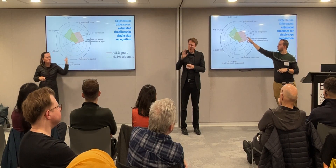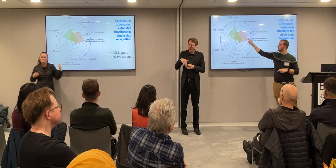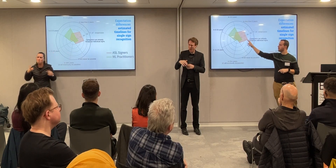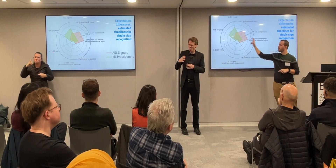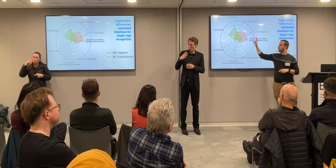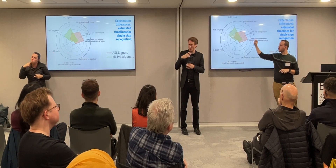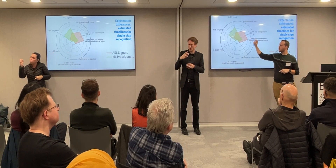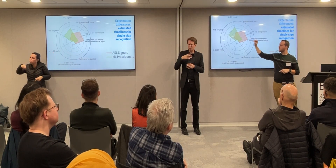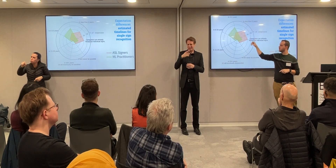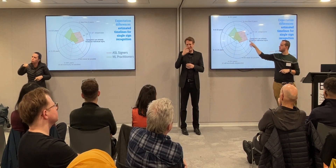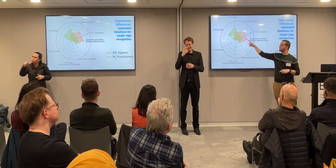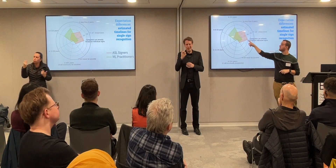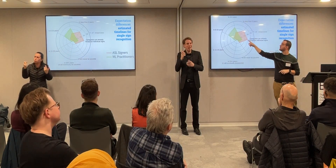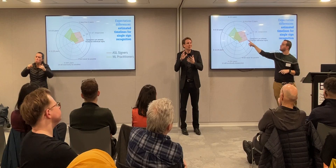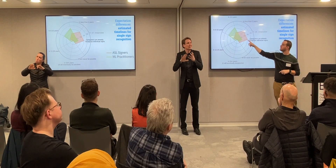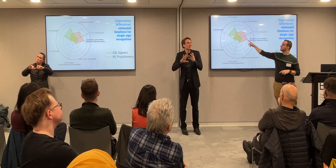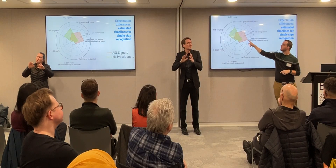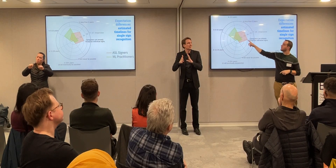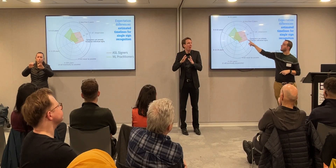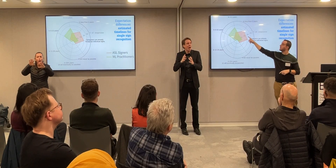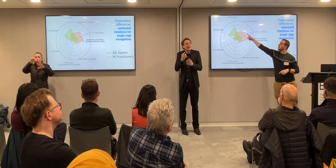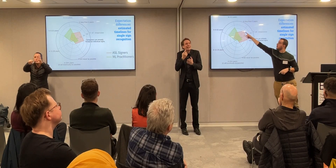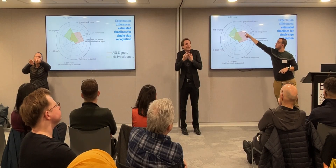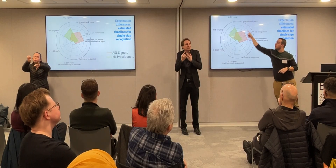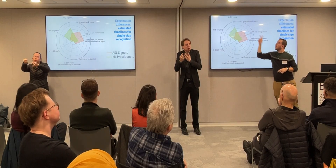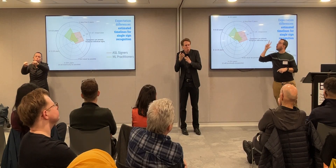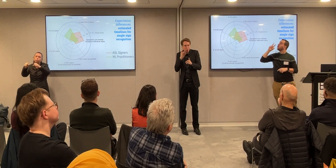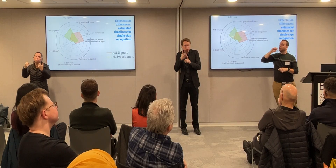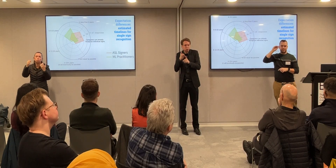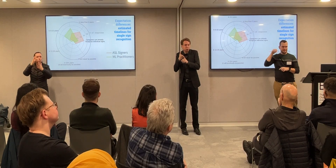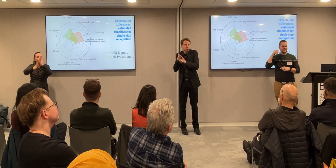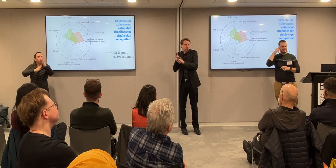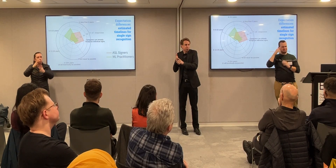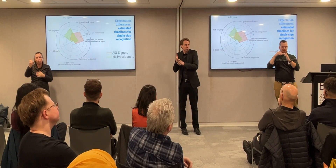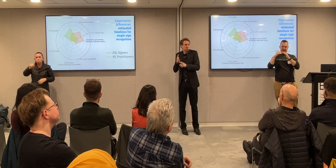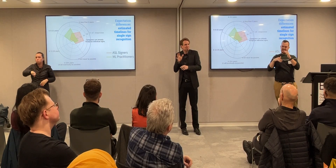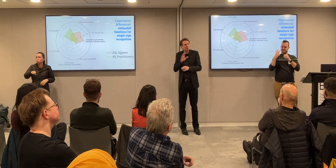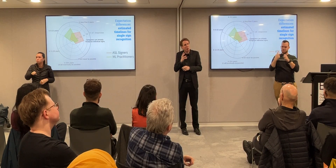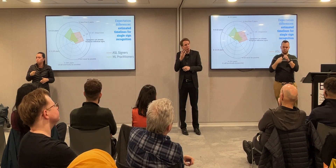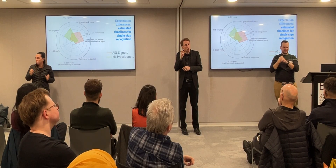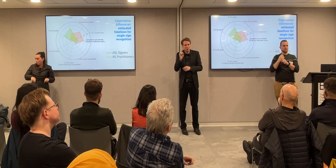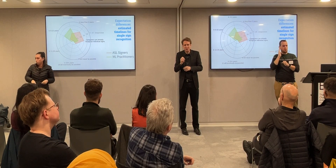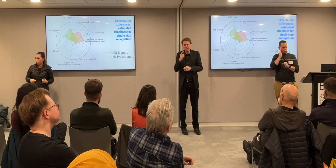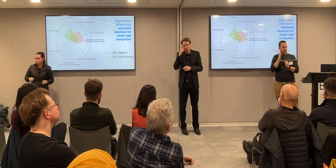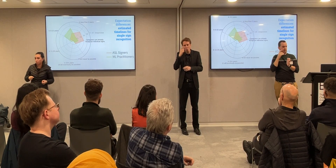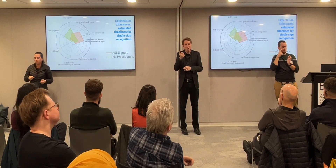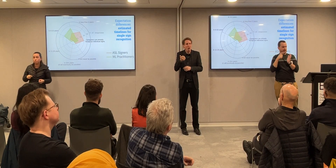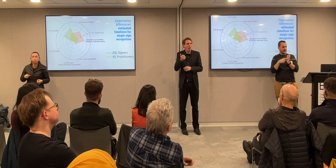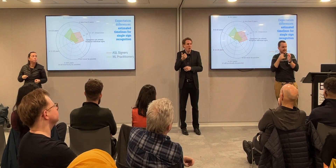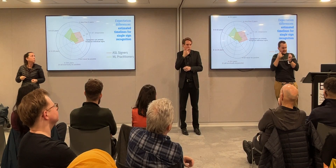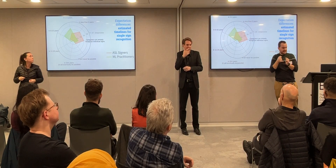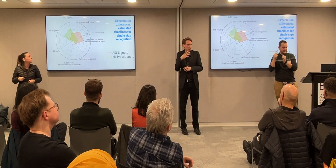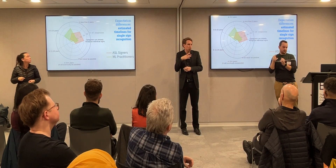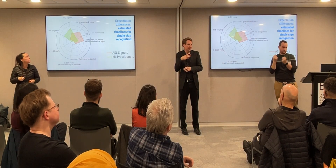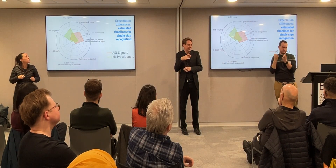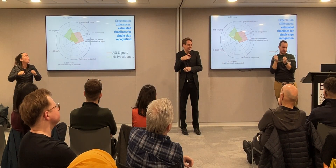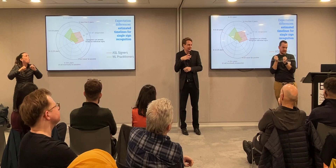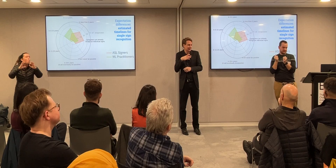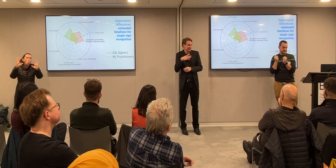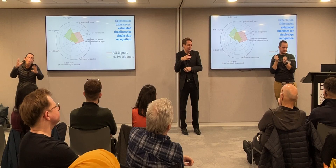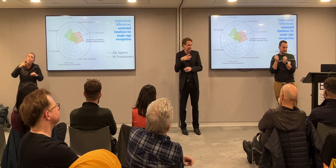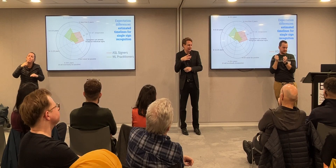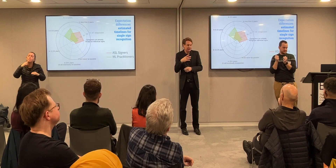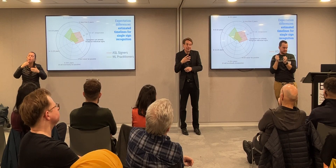signs. That was about 30% of that group. And another 30% thought that, oh, within 2